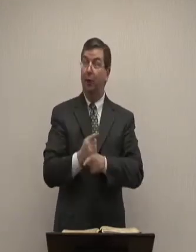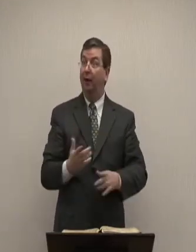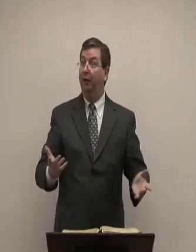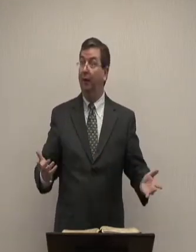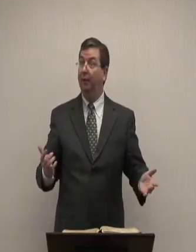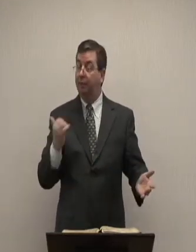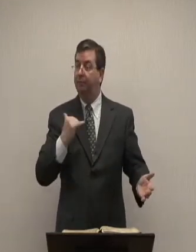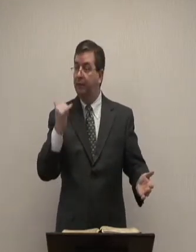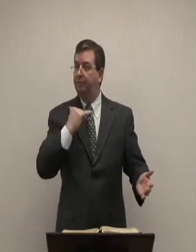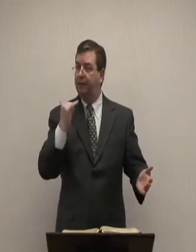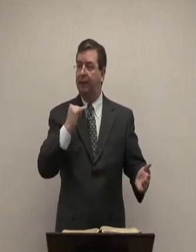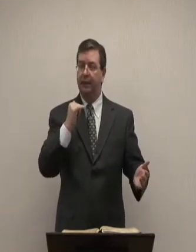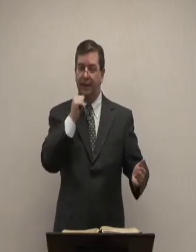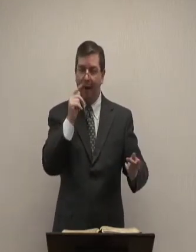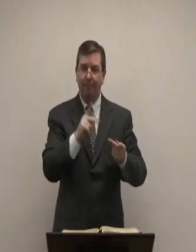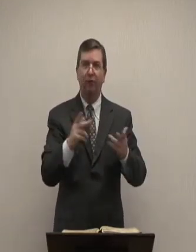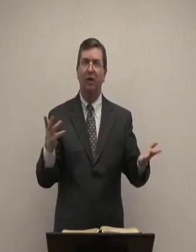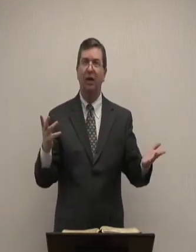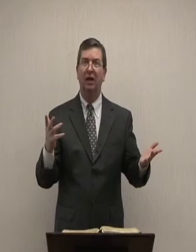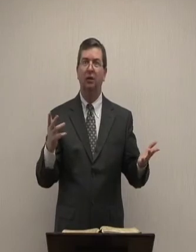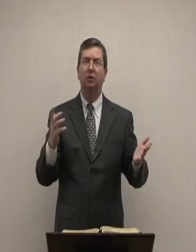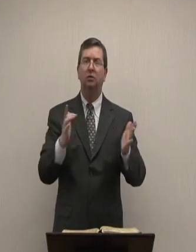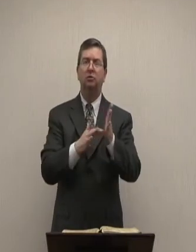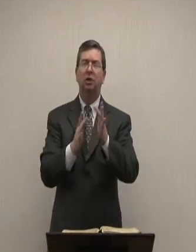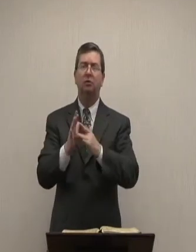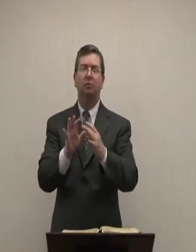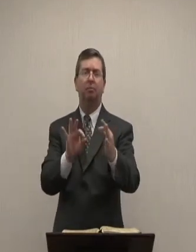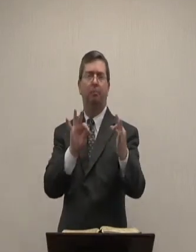And do we think that everything is going to be perfect?